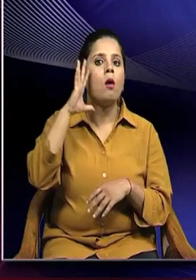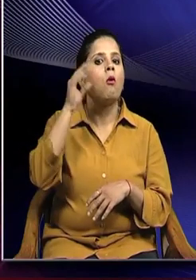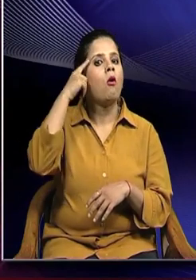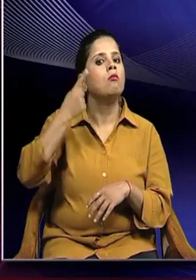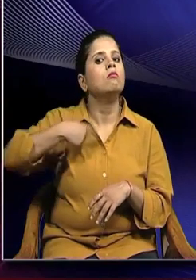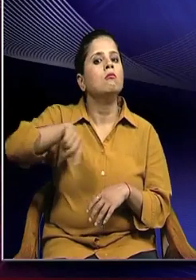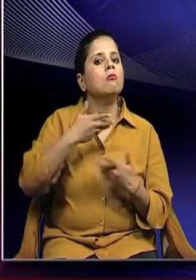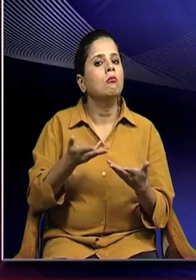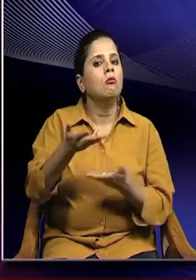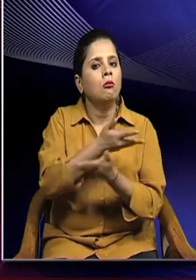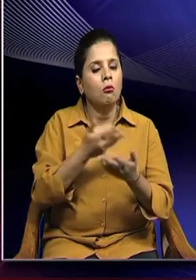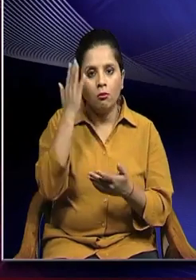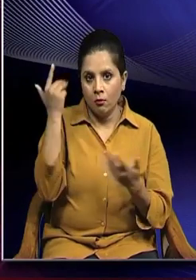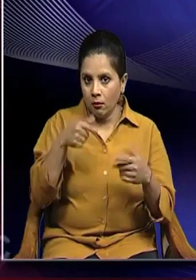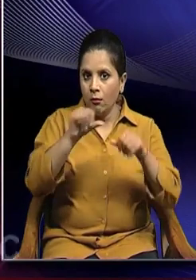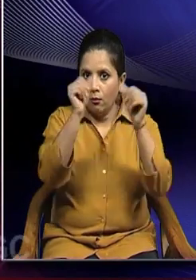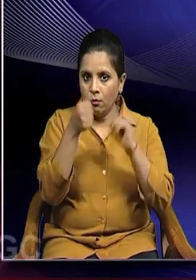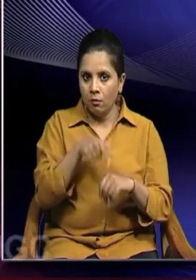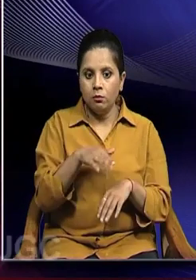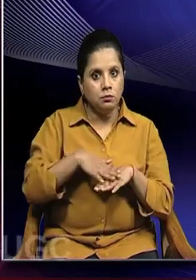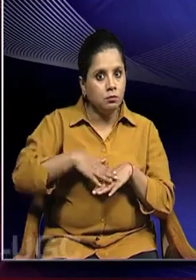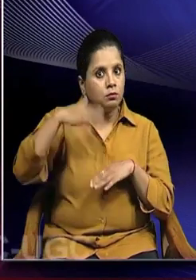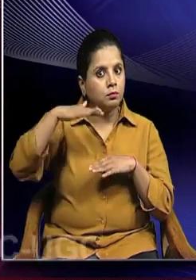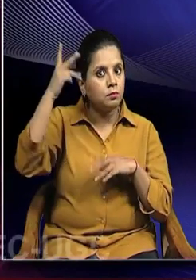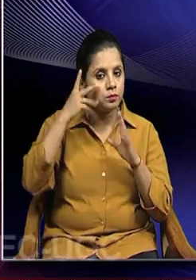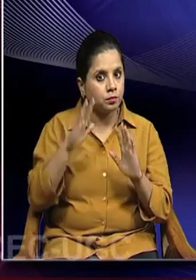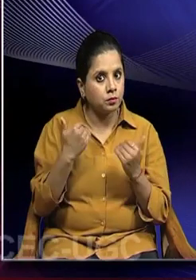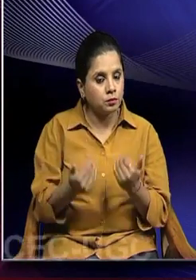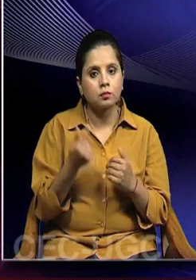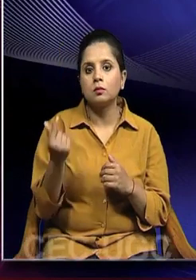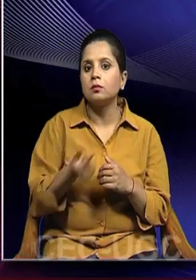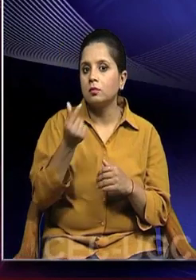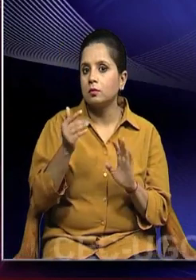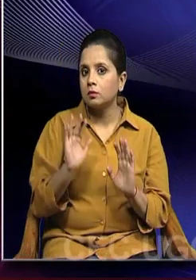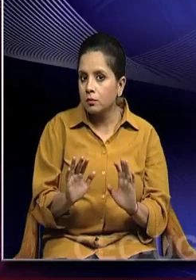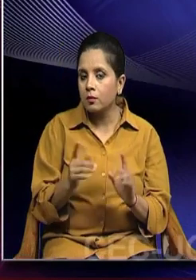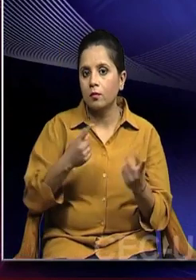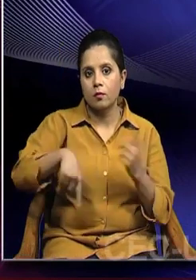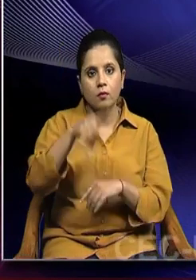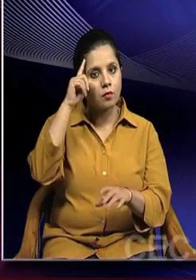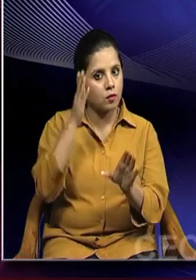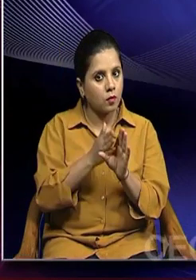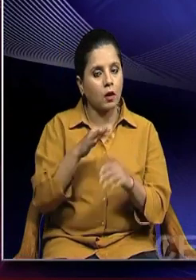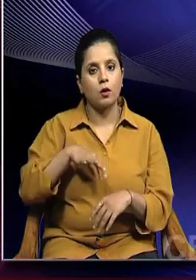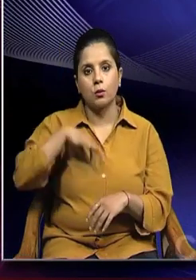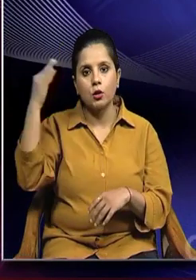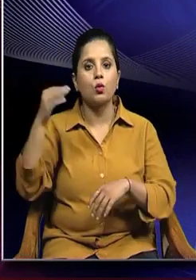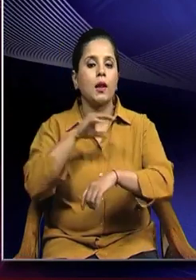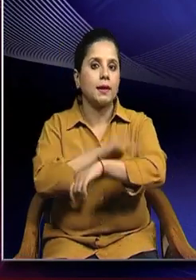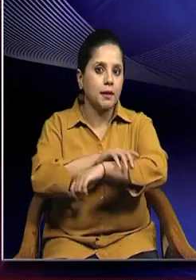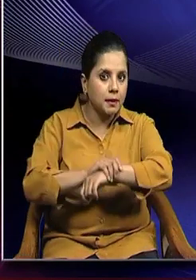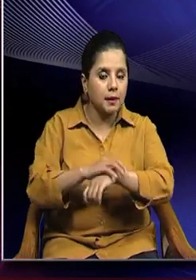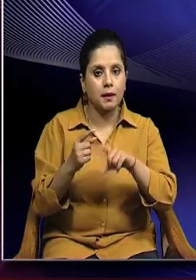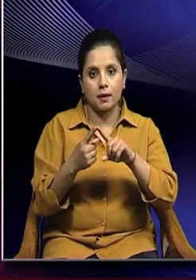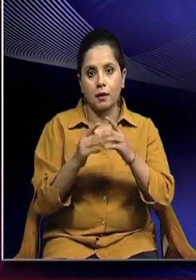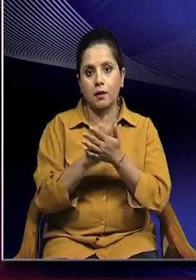us, because these models are increasingly being used into psycho-spiritual therapies, or